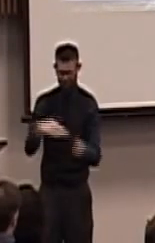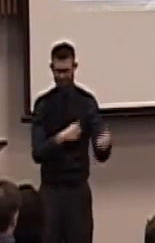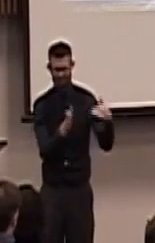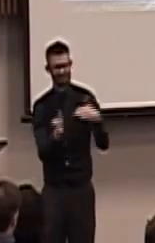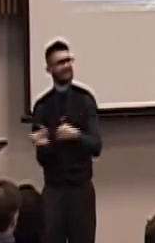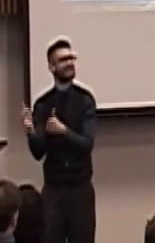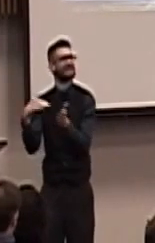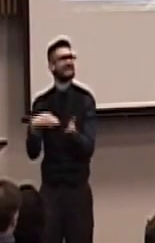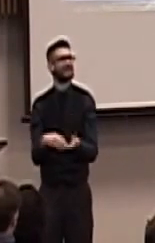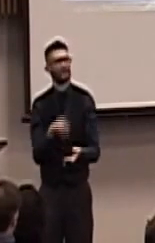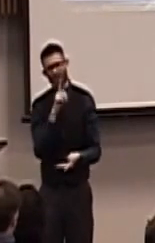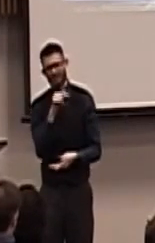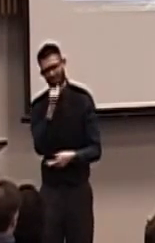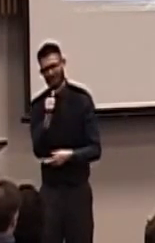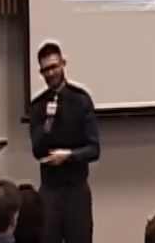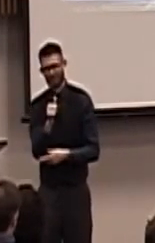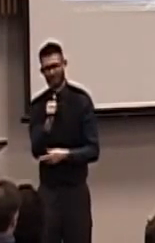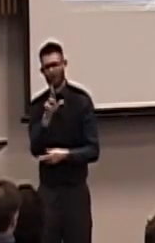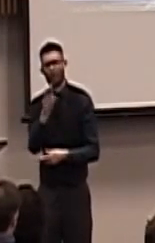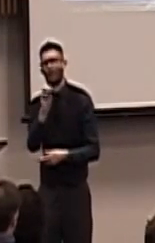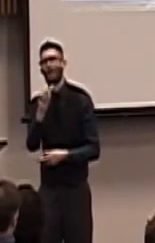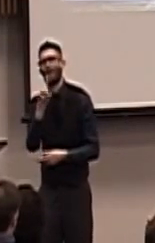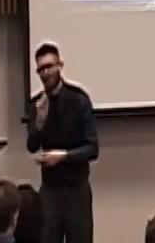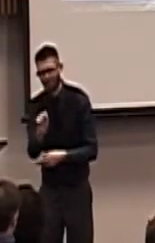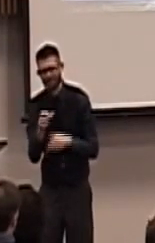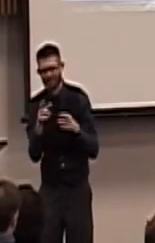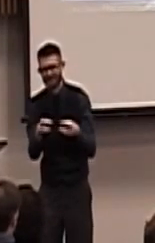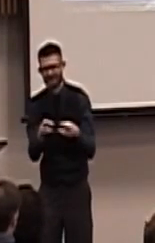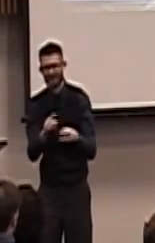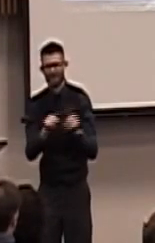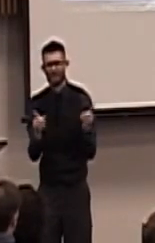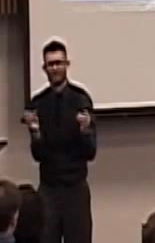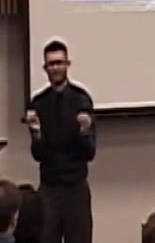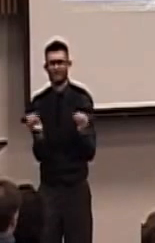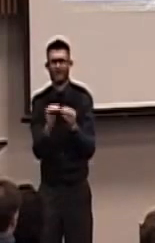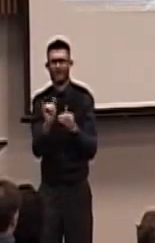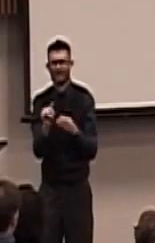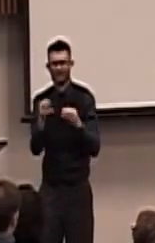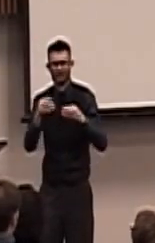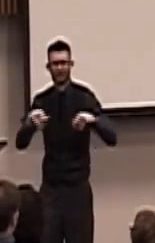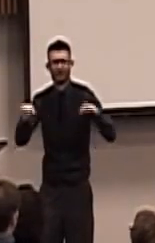Okay, they're really not roads, but the pathway is not always great.